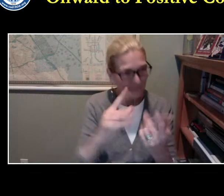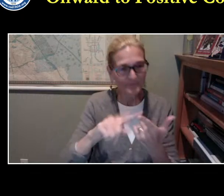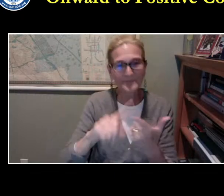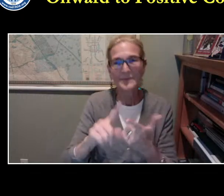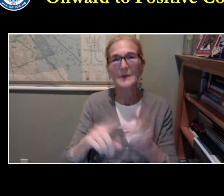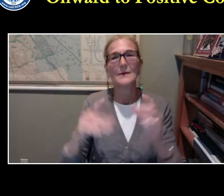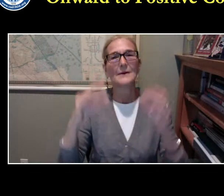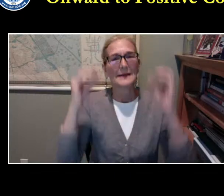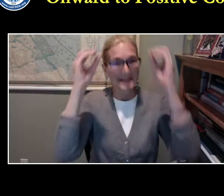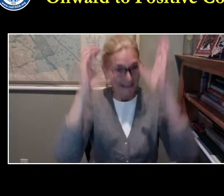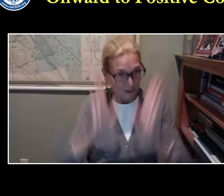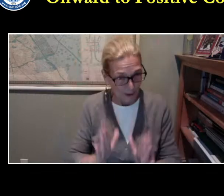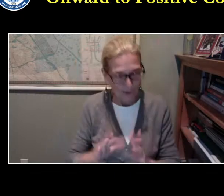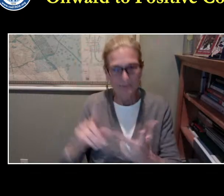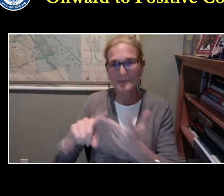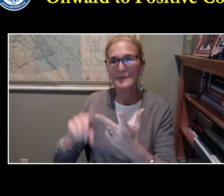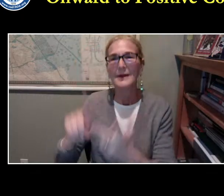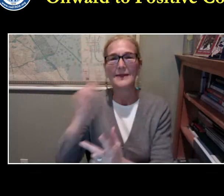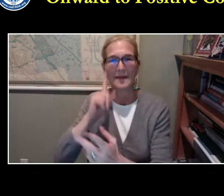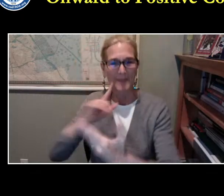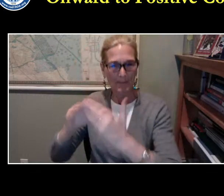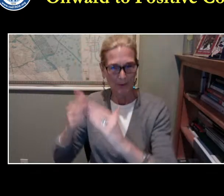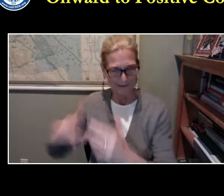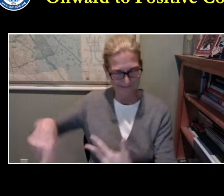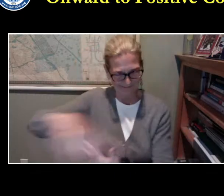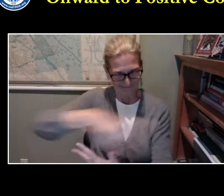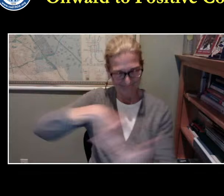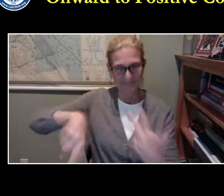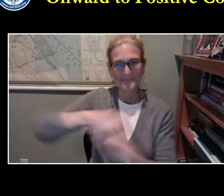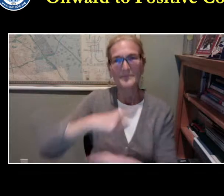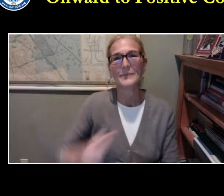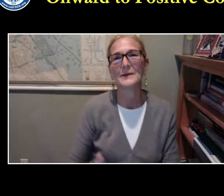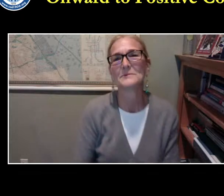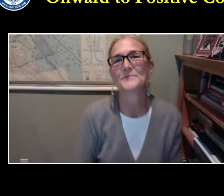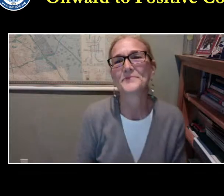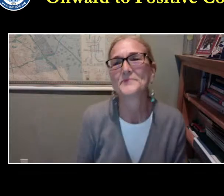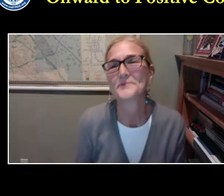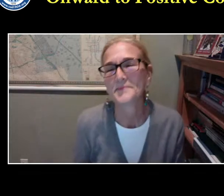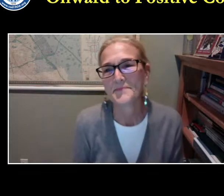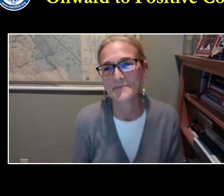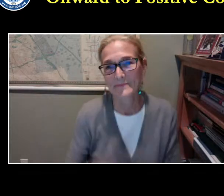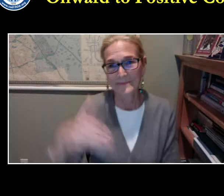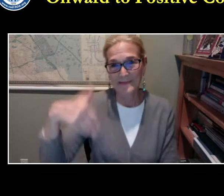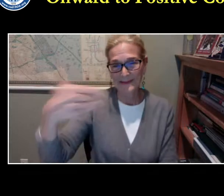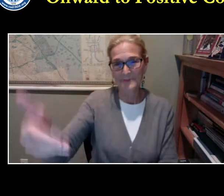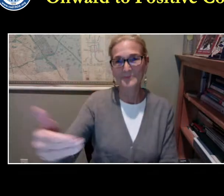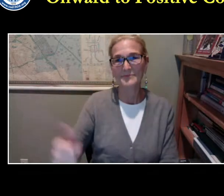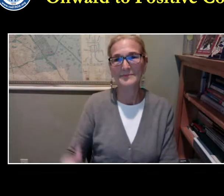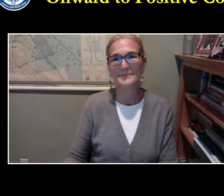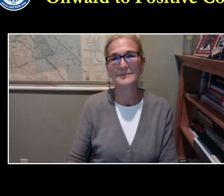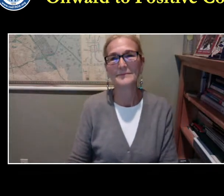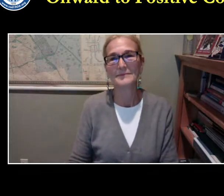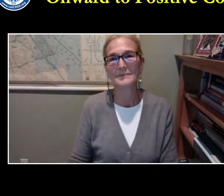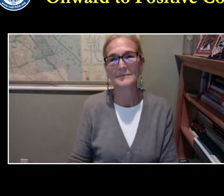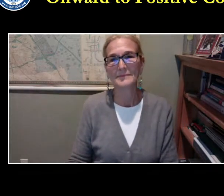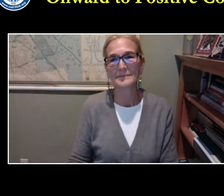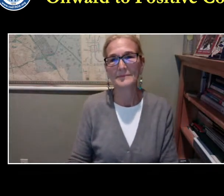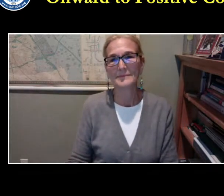Education Annual Symposium. And that was to include families, teachers, and members of the deaf community.